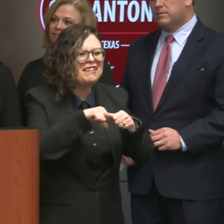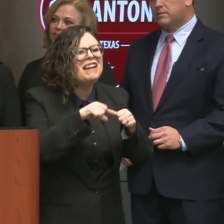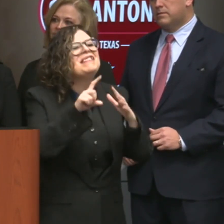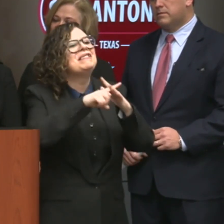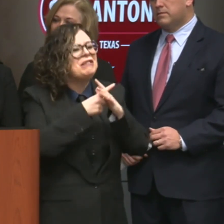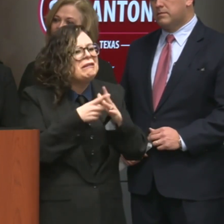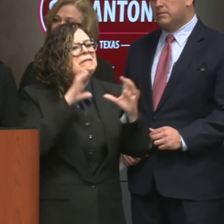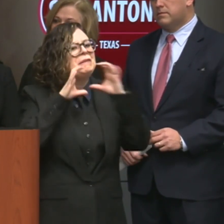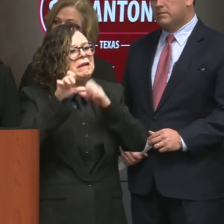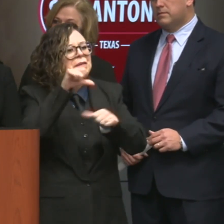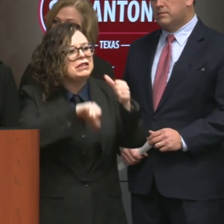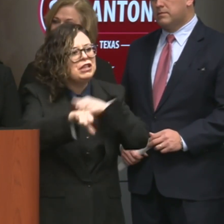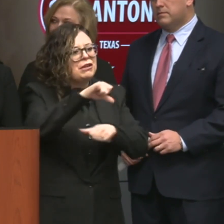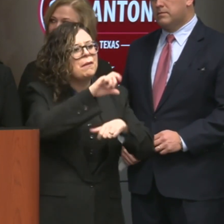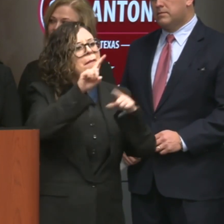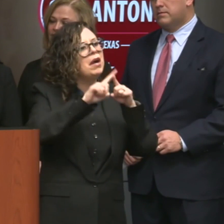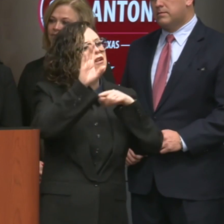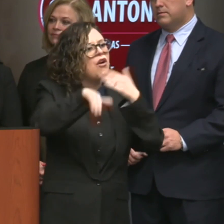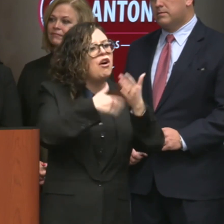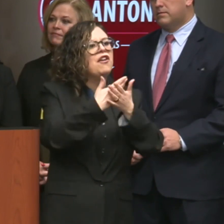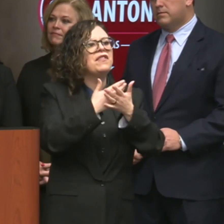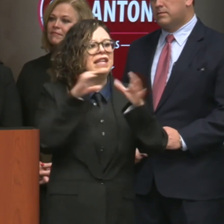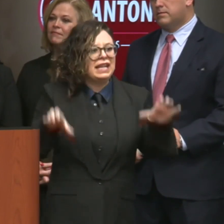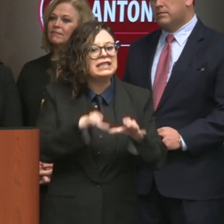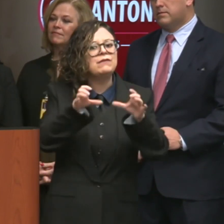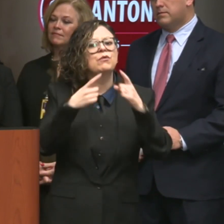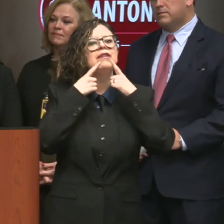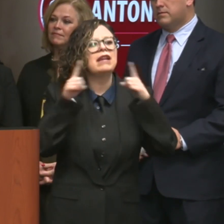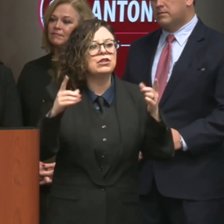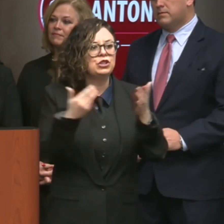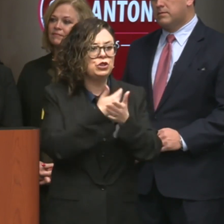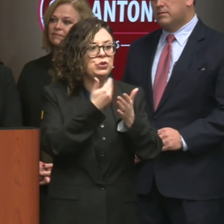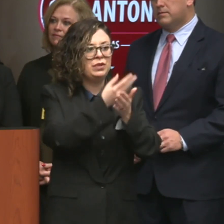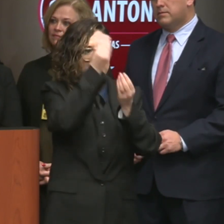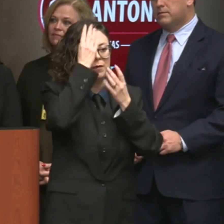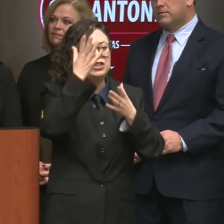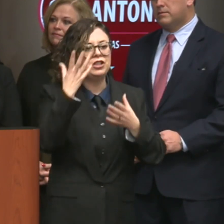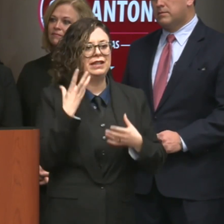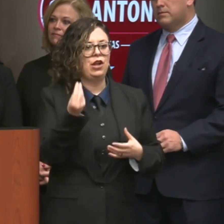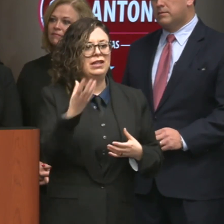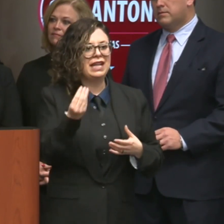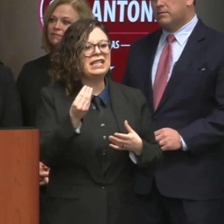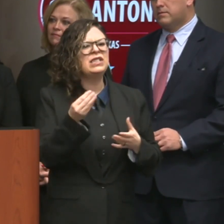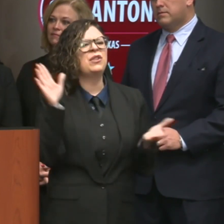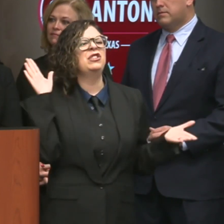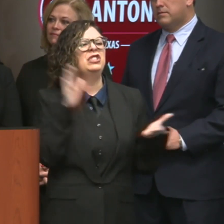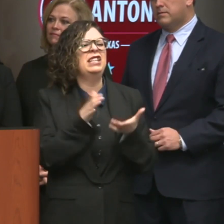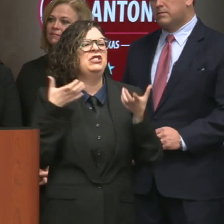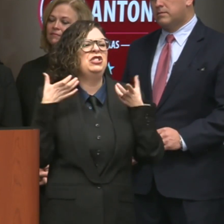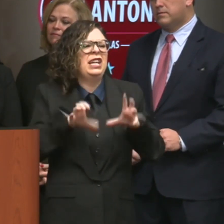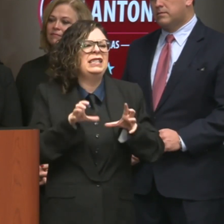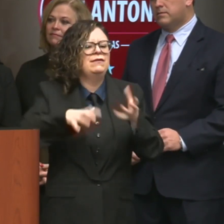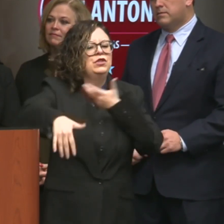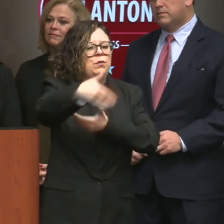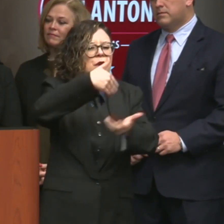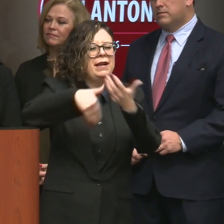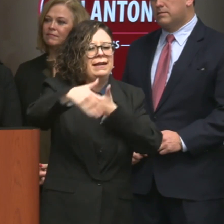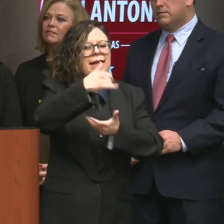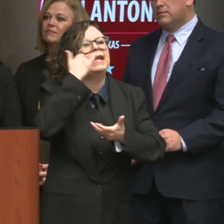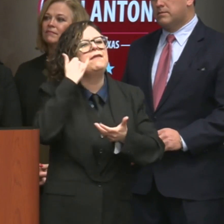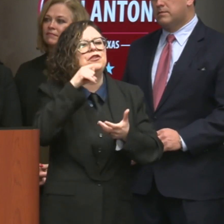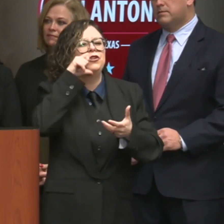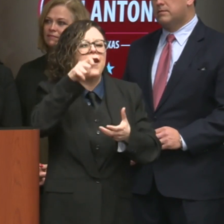of the activities that we have where we announce new information, they're all outdoors so that there's less of a chance of spread when you're not doing those